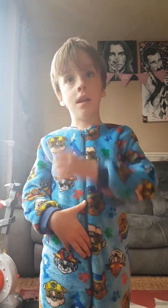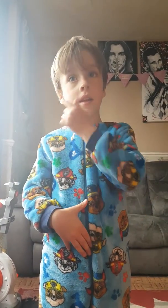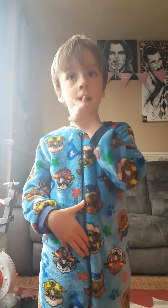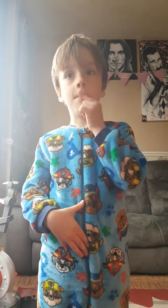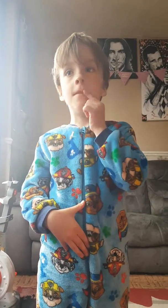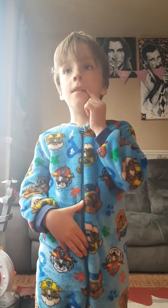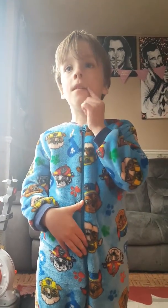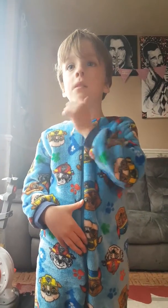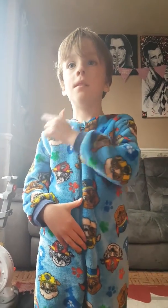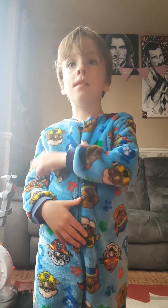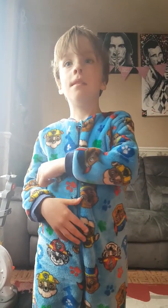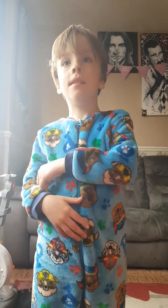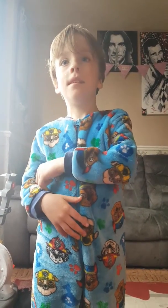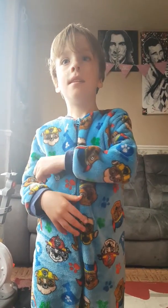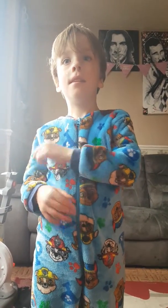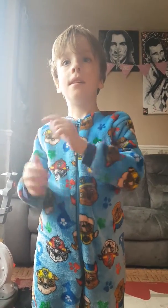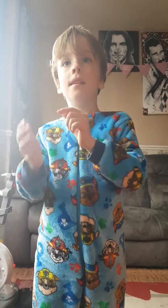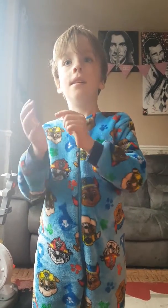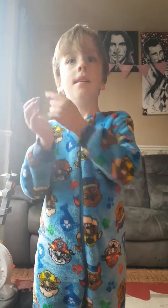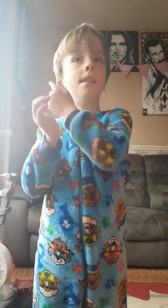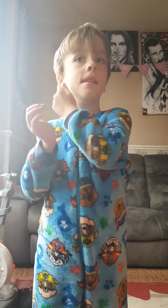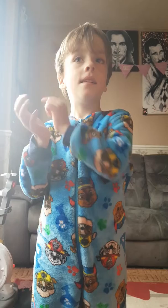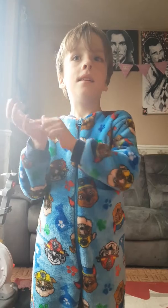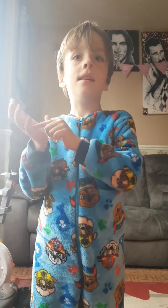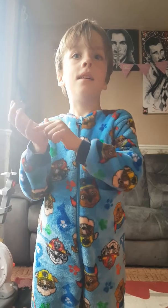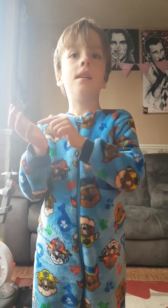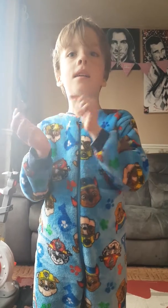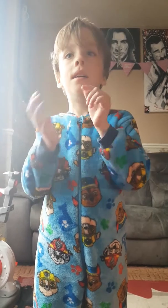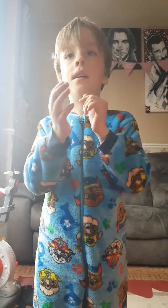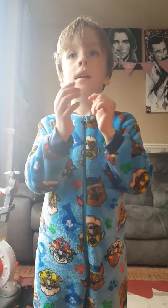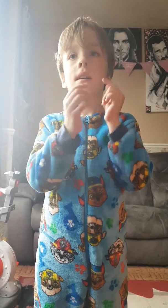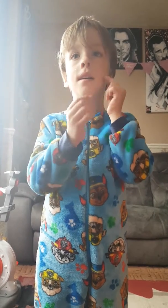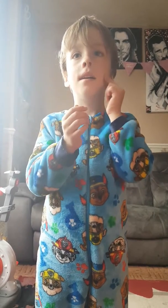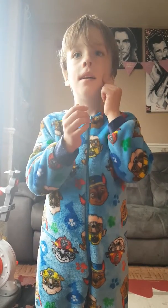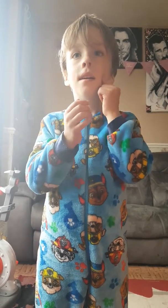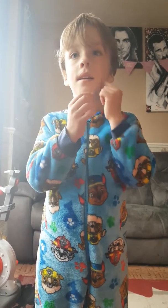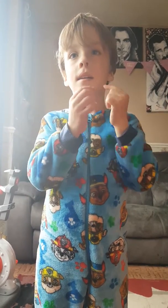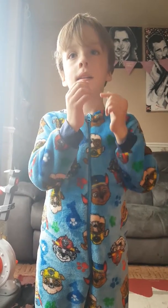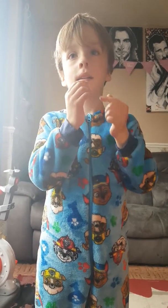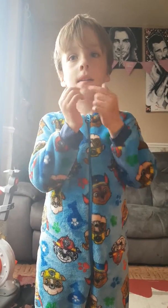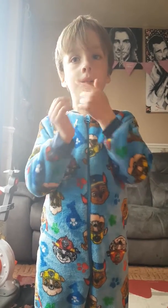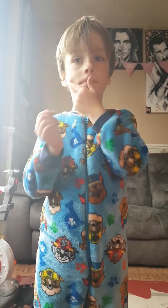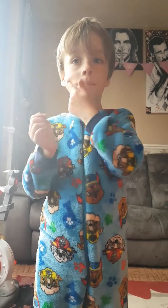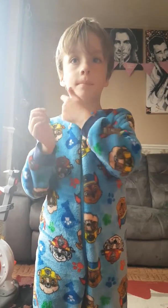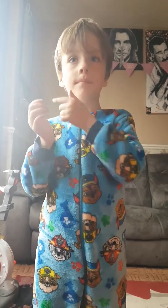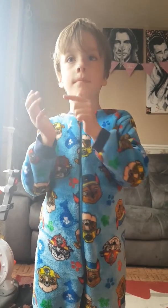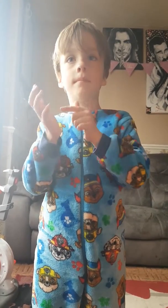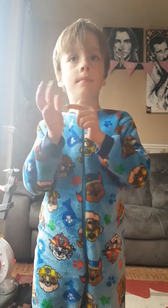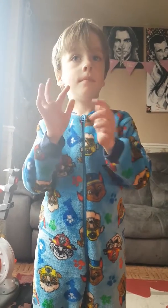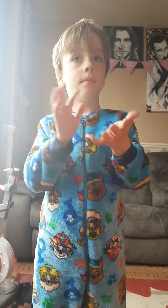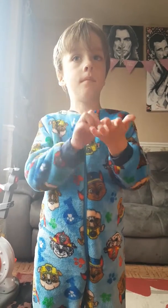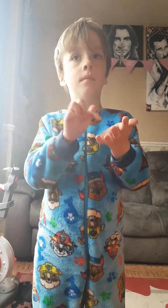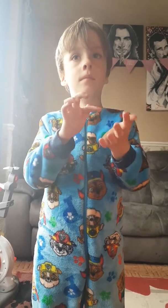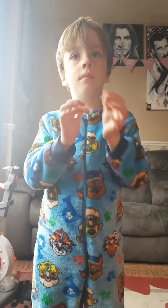red and yellow and pink and green, purple and orange